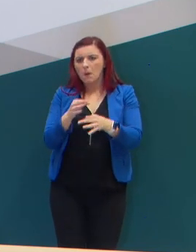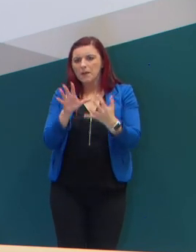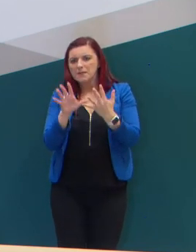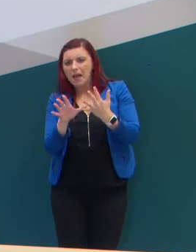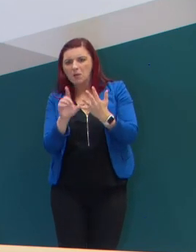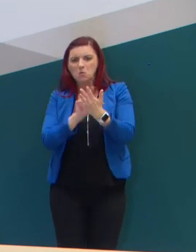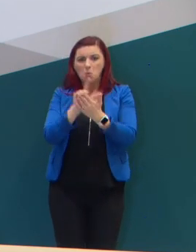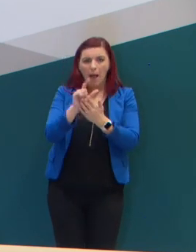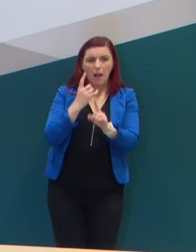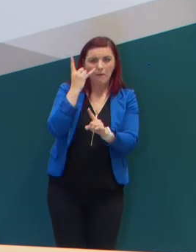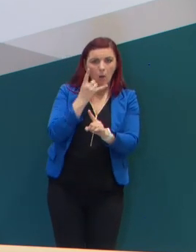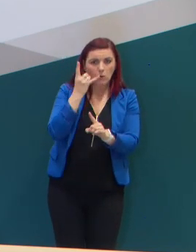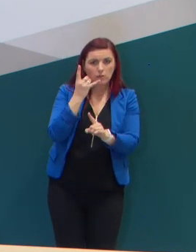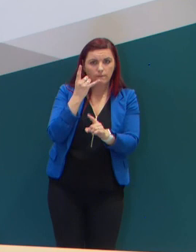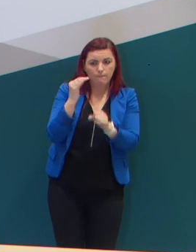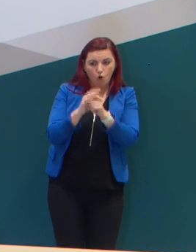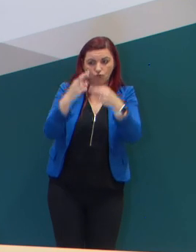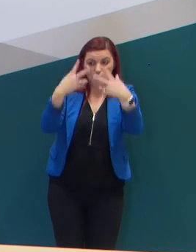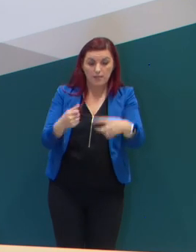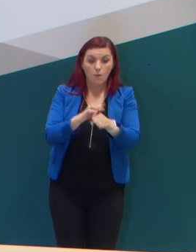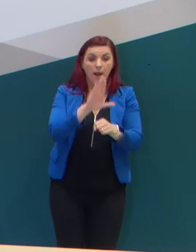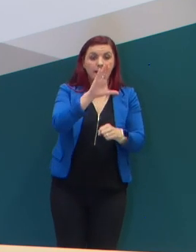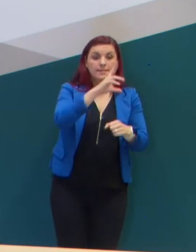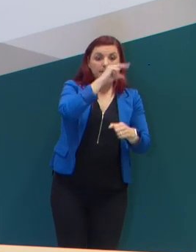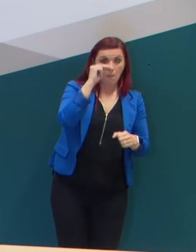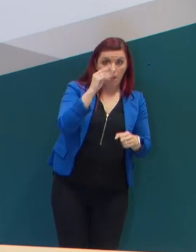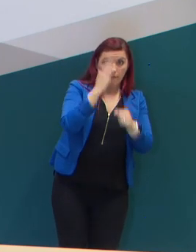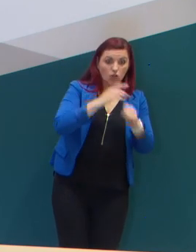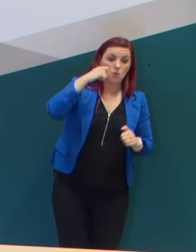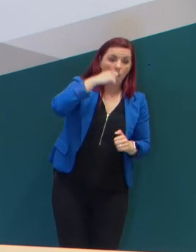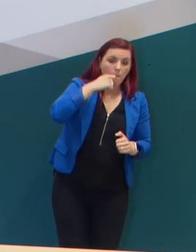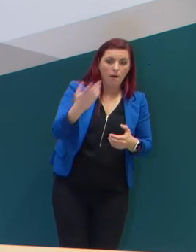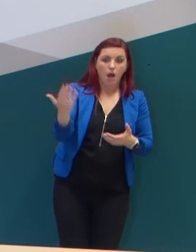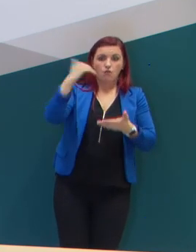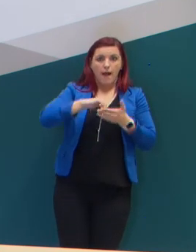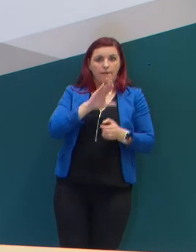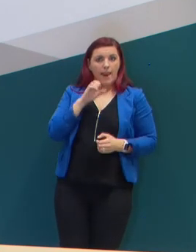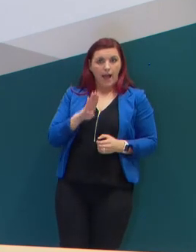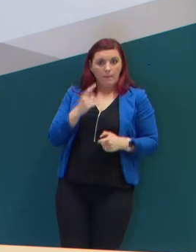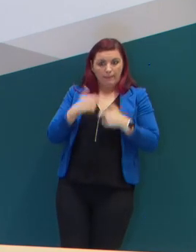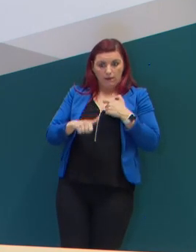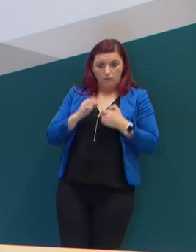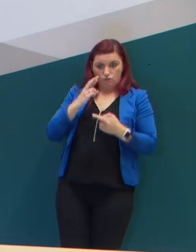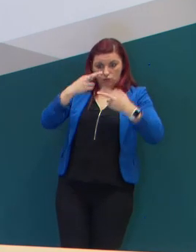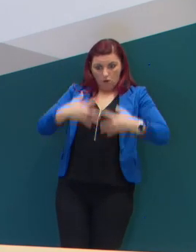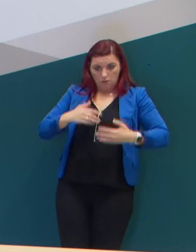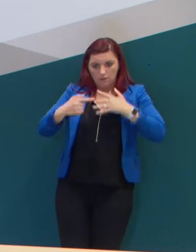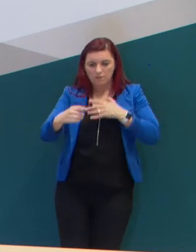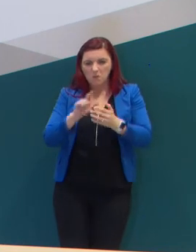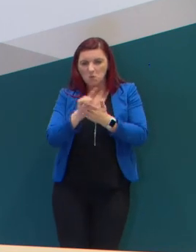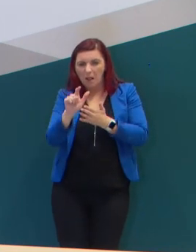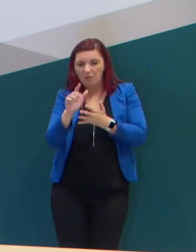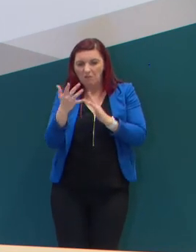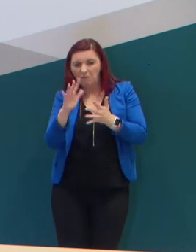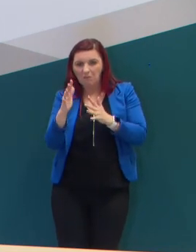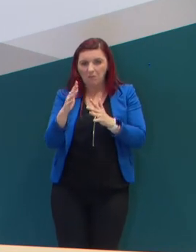12 hours, which would have been from the time the sample arrives at the laboratory to the time that the result is issued. And what we have seen over the last week, not